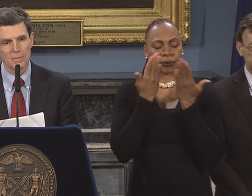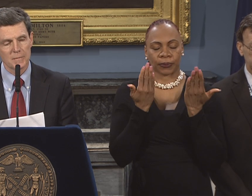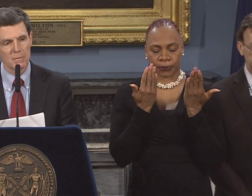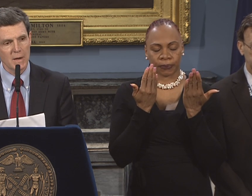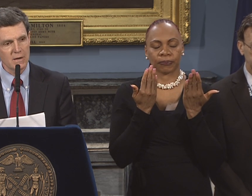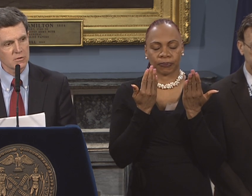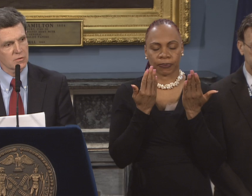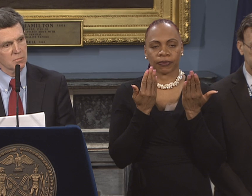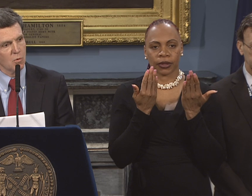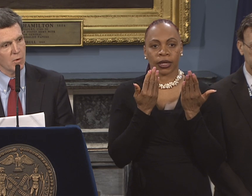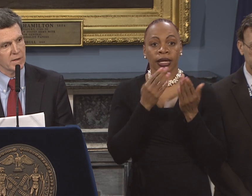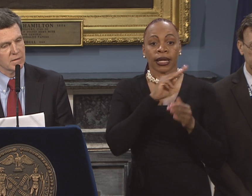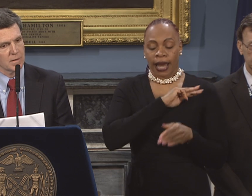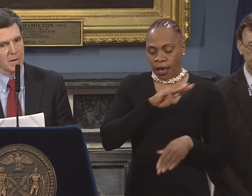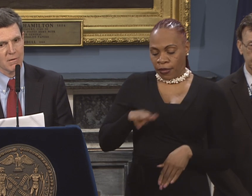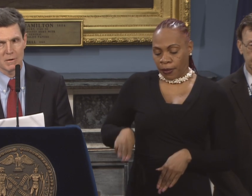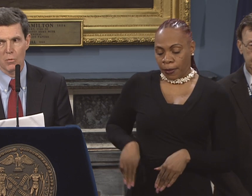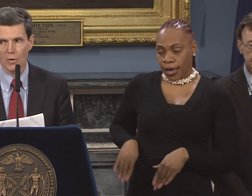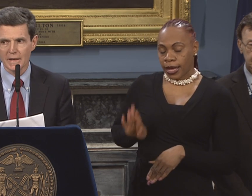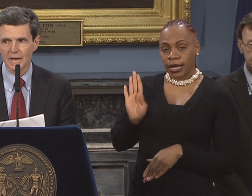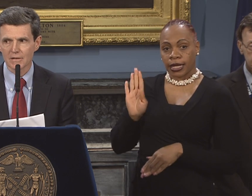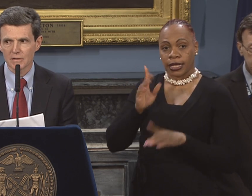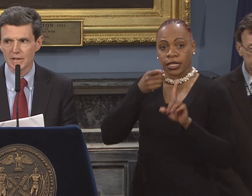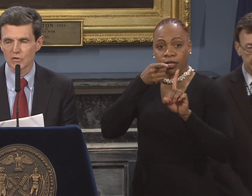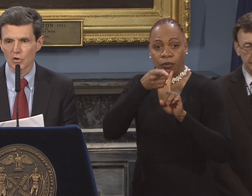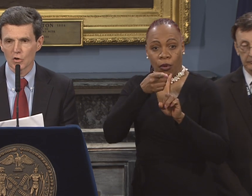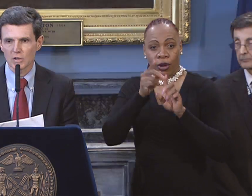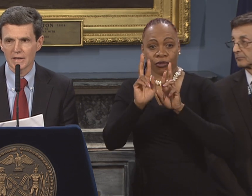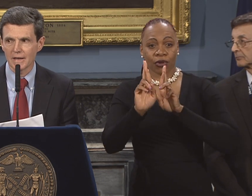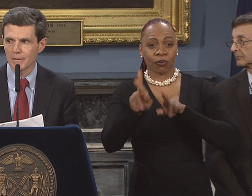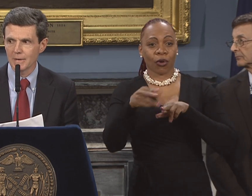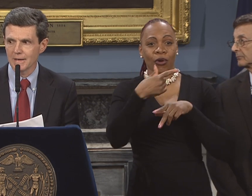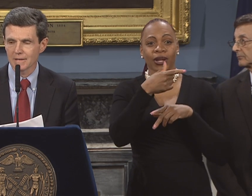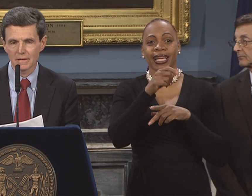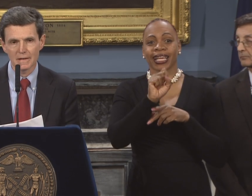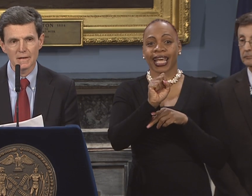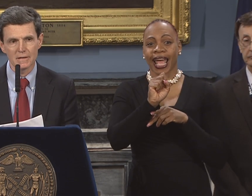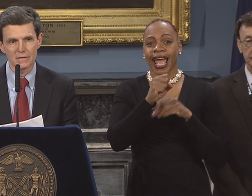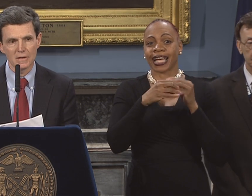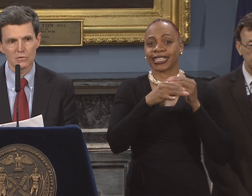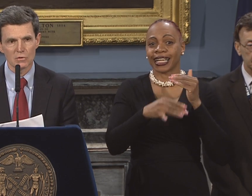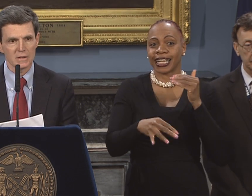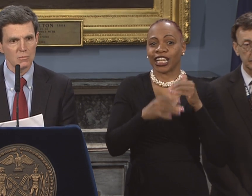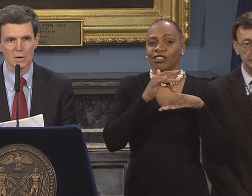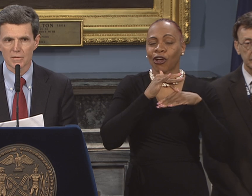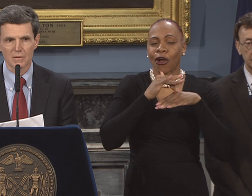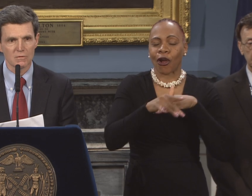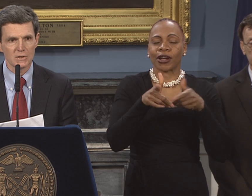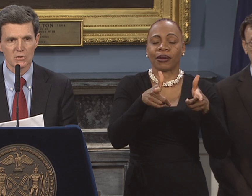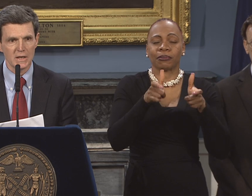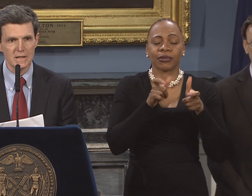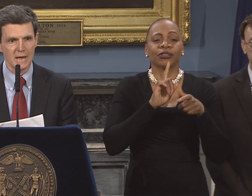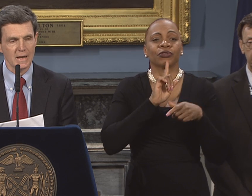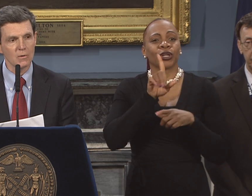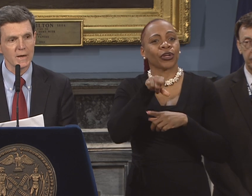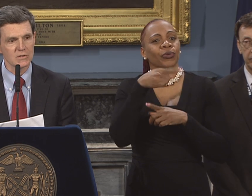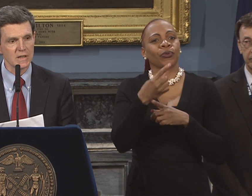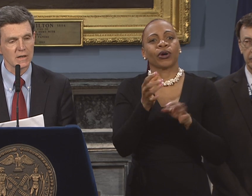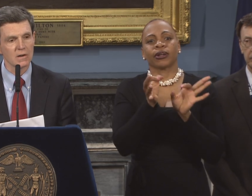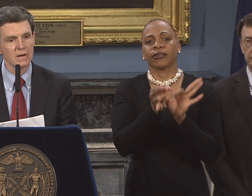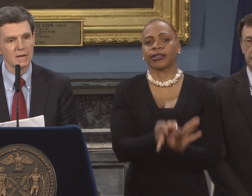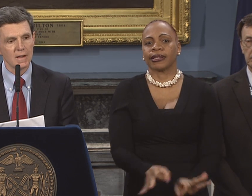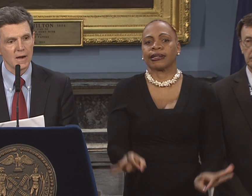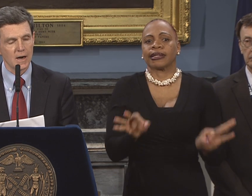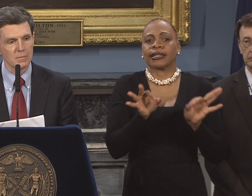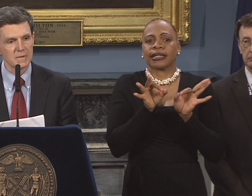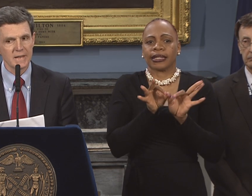the mayor's point about reporting gas leaks early and immediately is really one of the real key takeaways